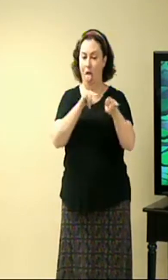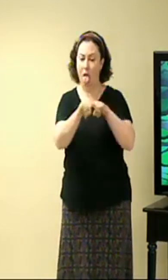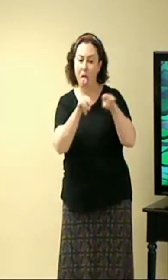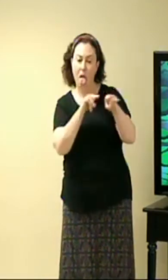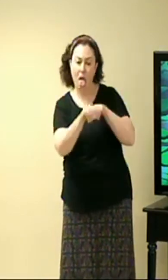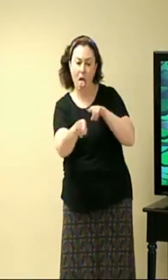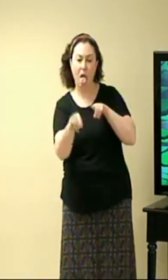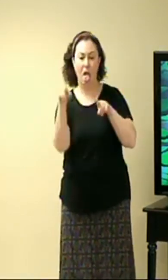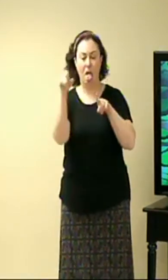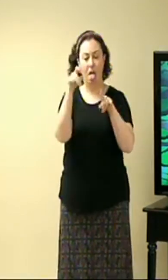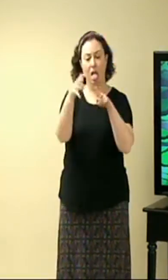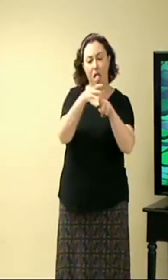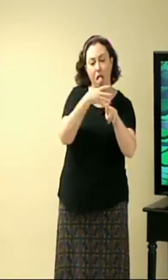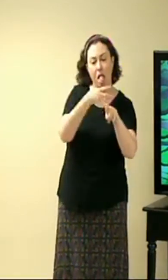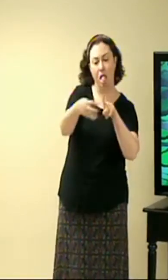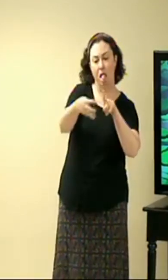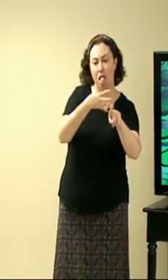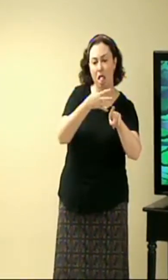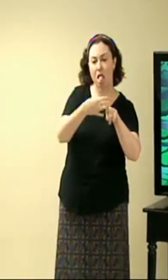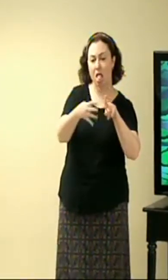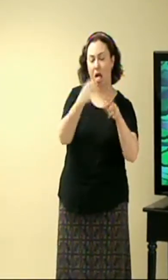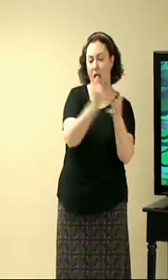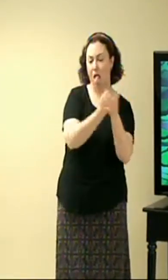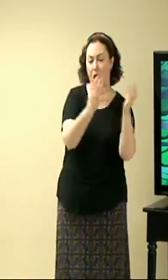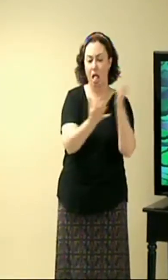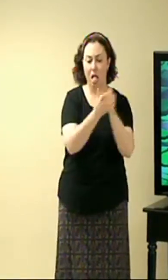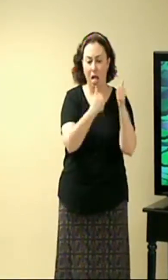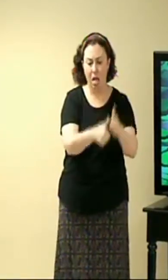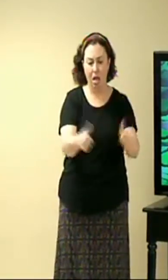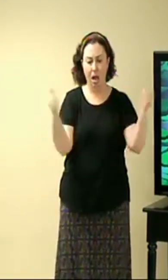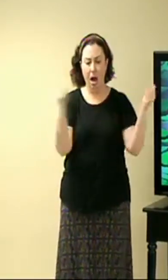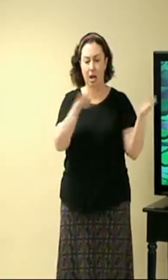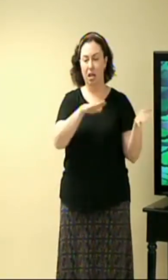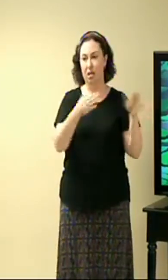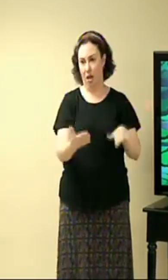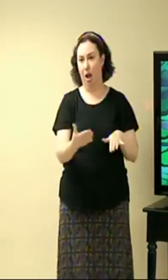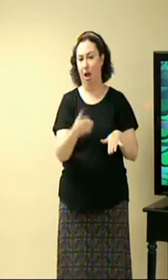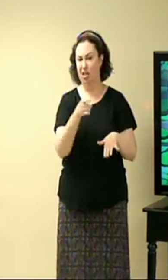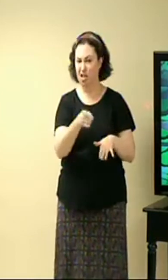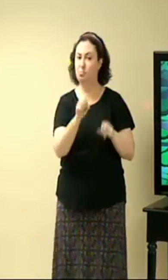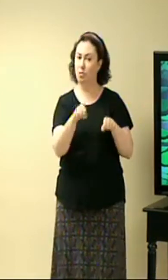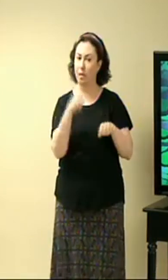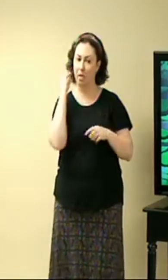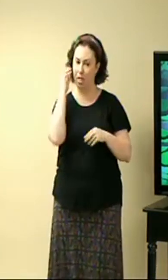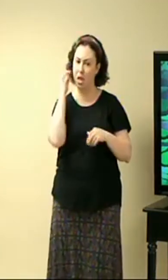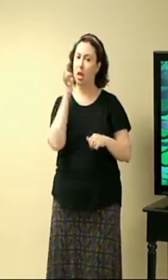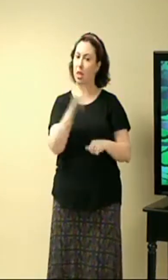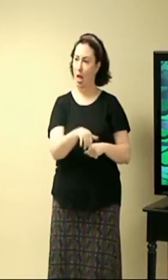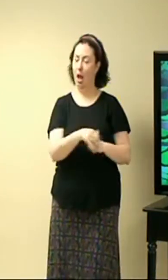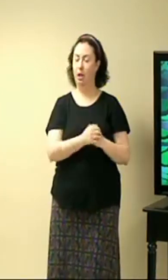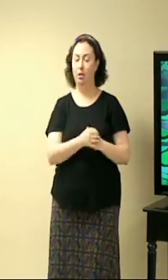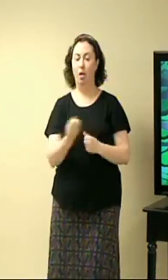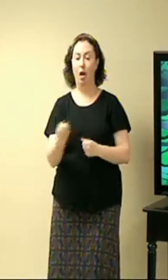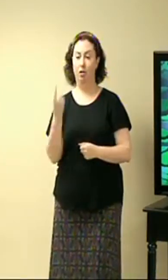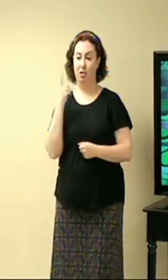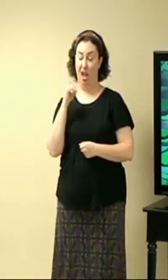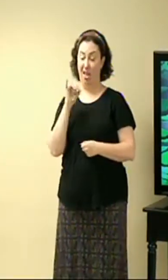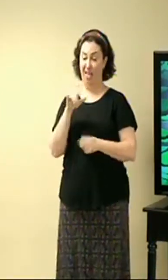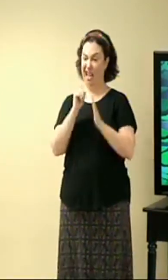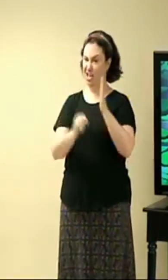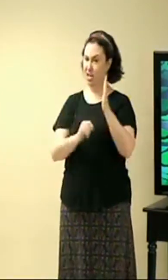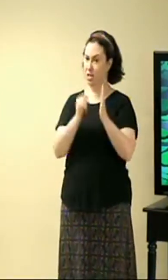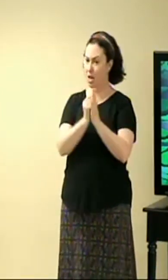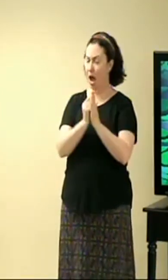lamb. So he probably has this in his mind as he travels to Jerusalem. Now you need to understand the population of Jerusalem was about